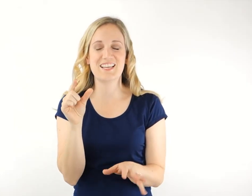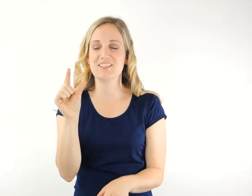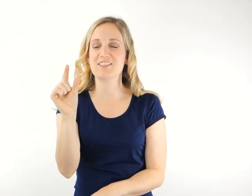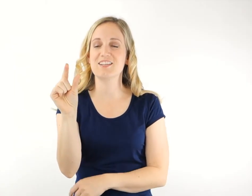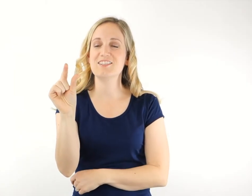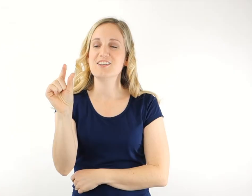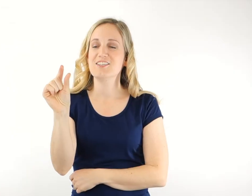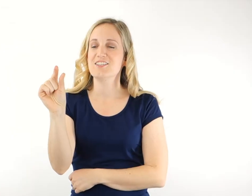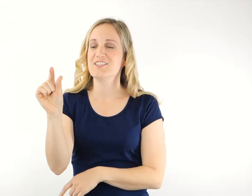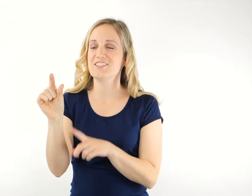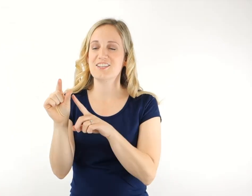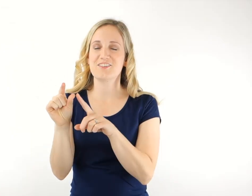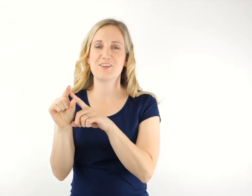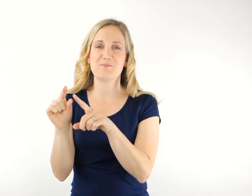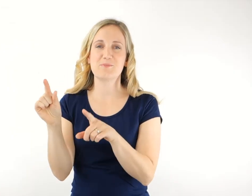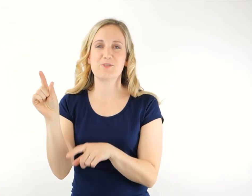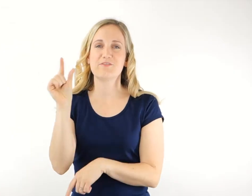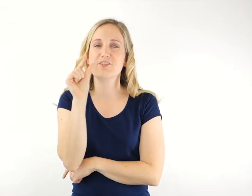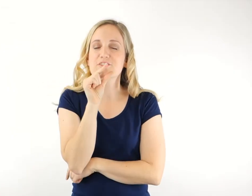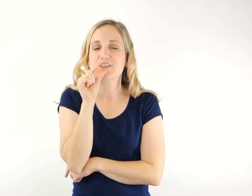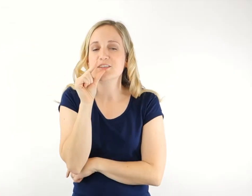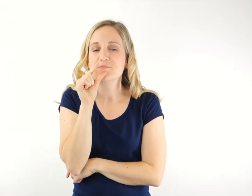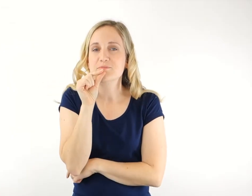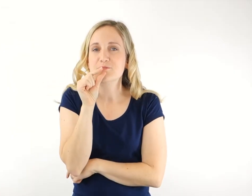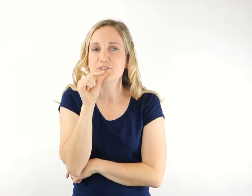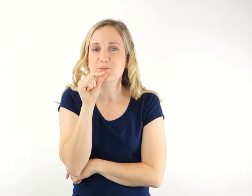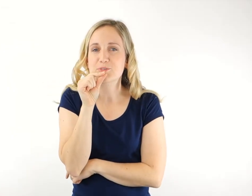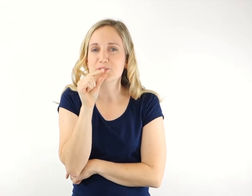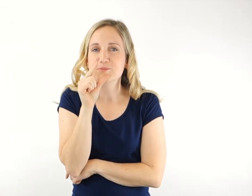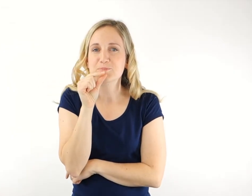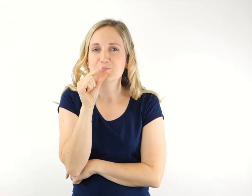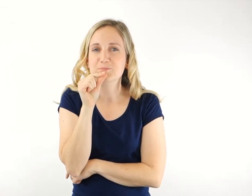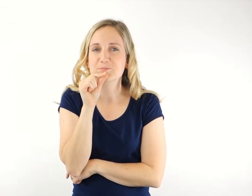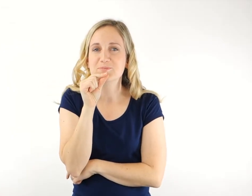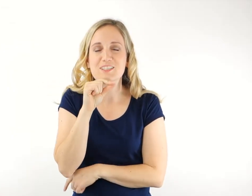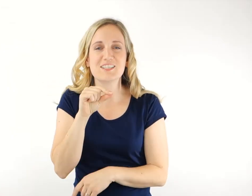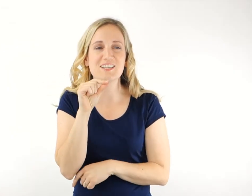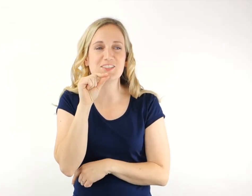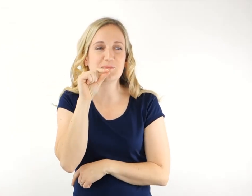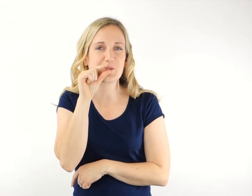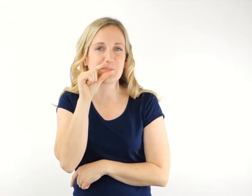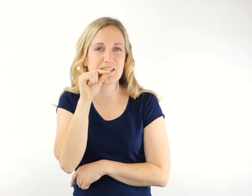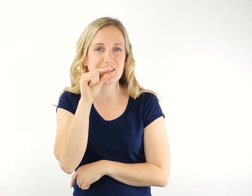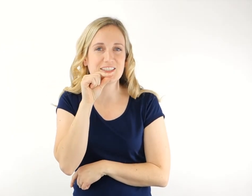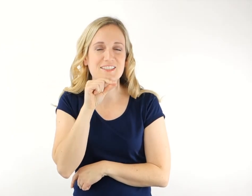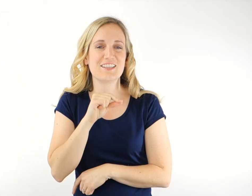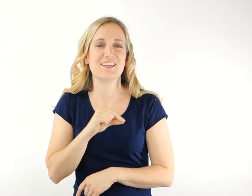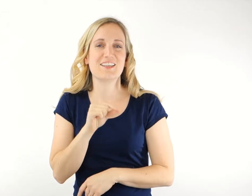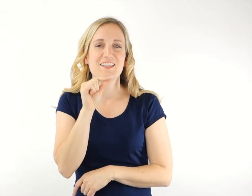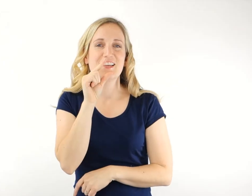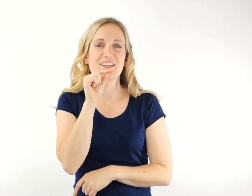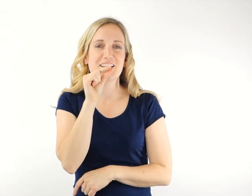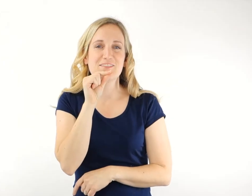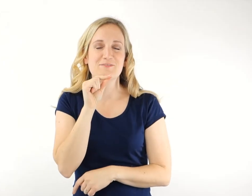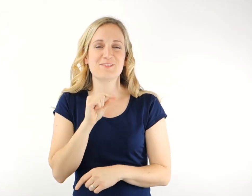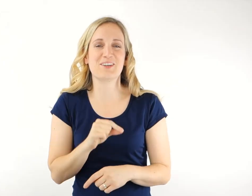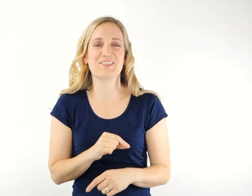this sign. You just take your thumb and your pointing finger and you're like, just a little bird. It's like a little bird beak. And it kind of goes like